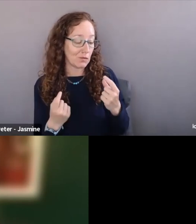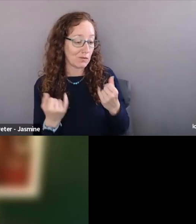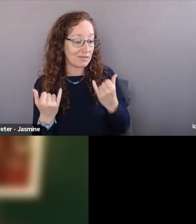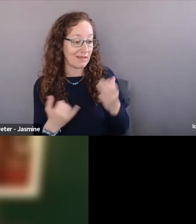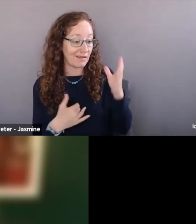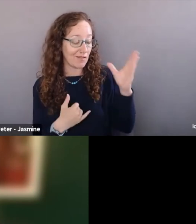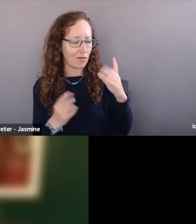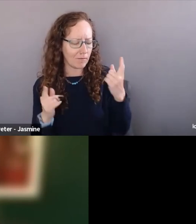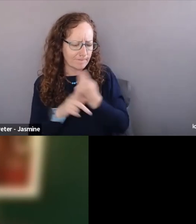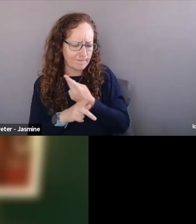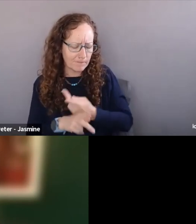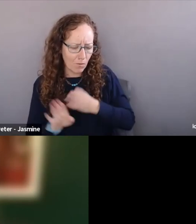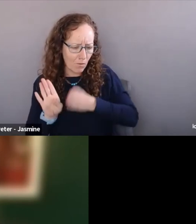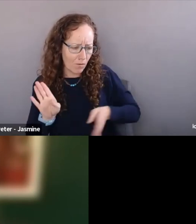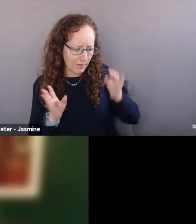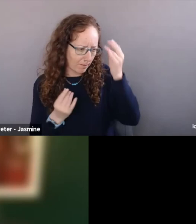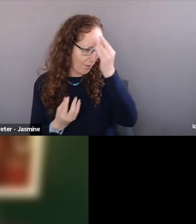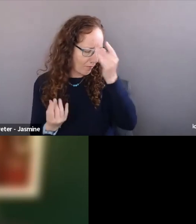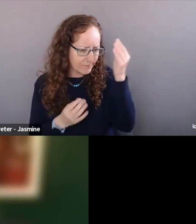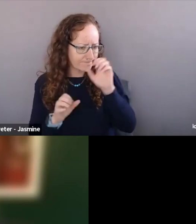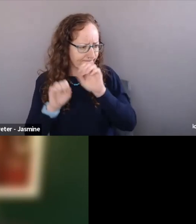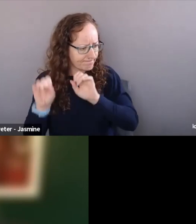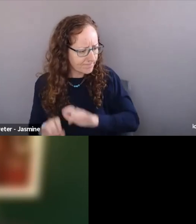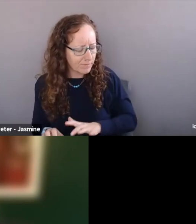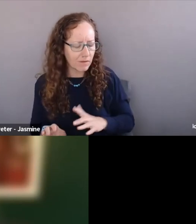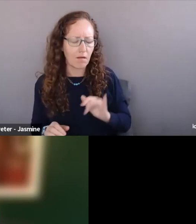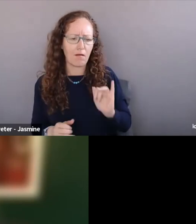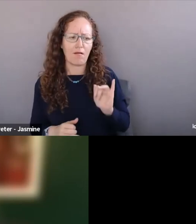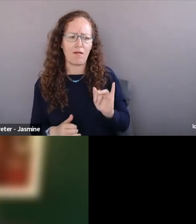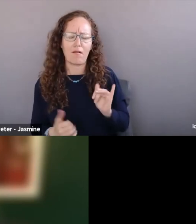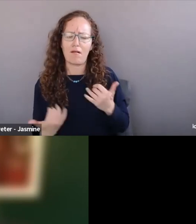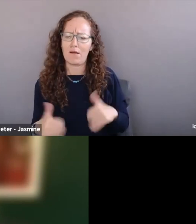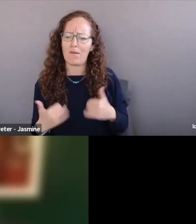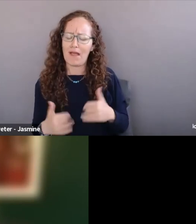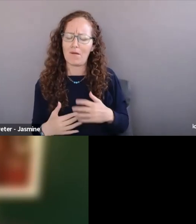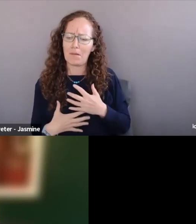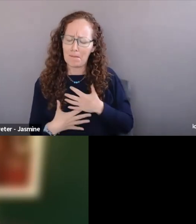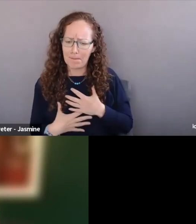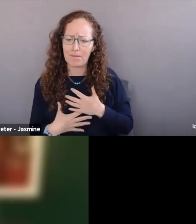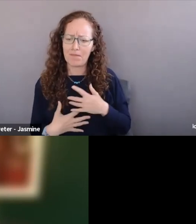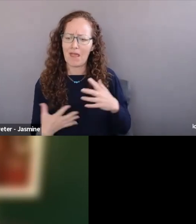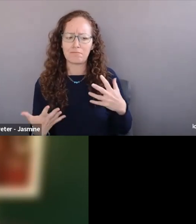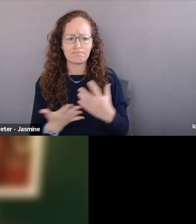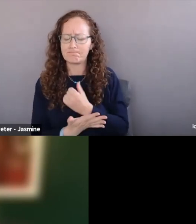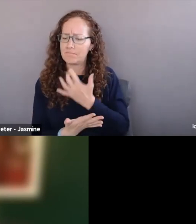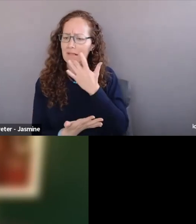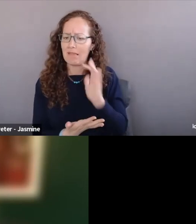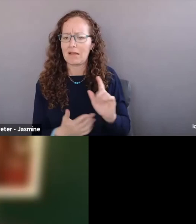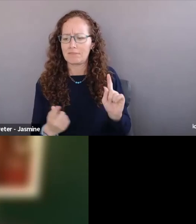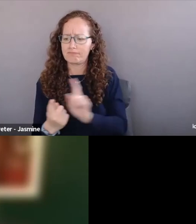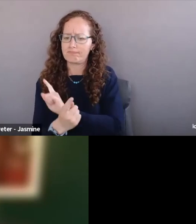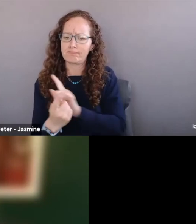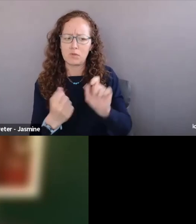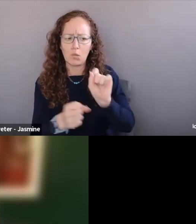realize how many powerful and just smart and soulful women I've had the opportunity to work with. So I